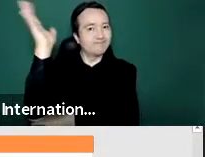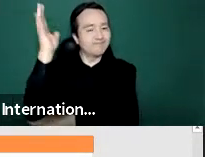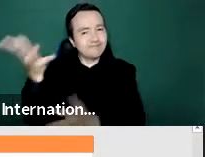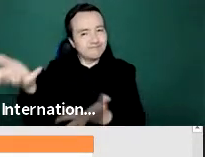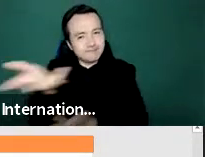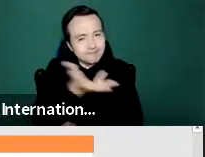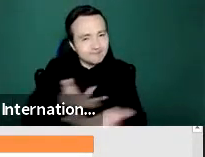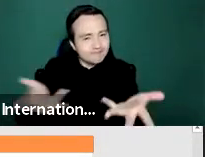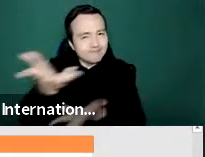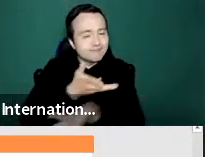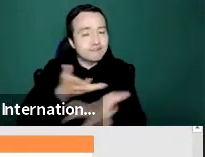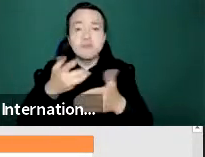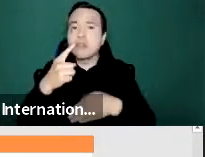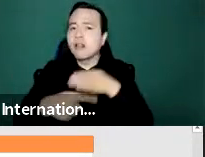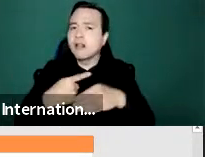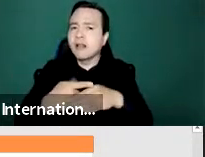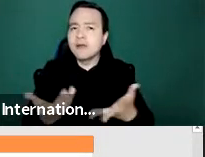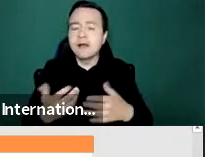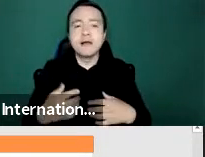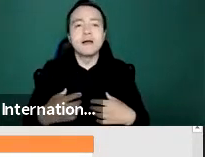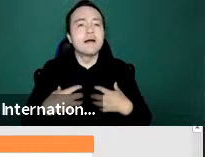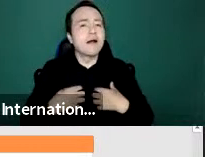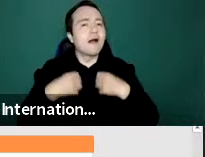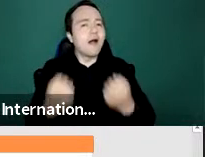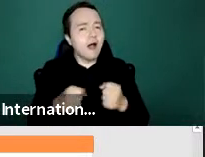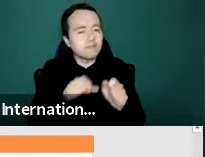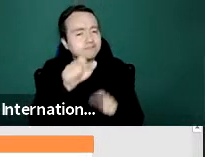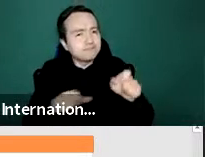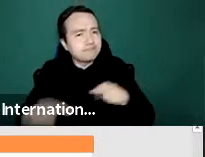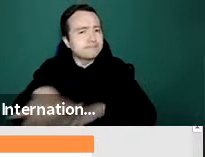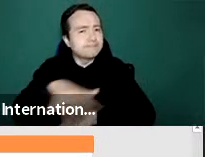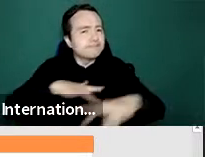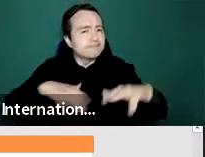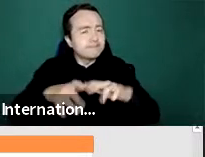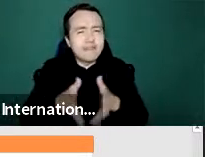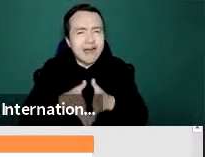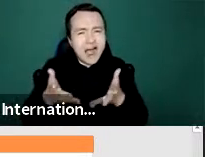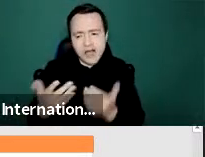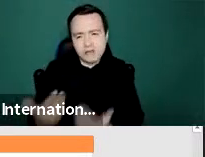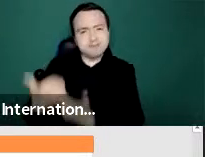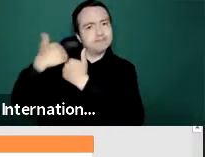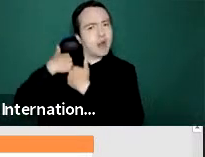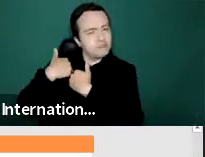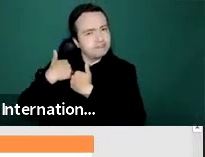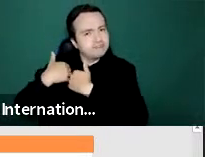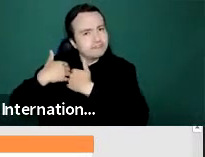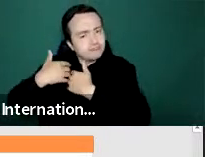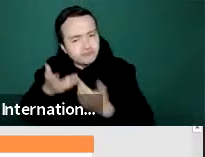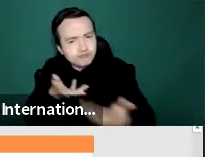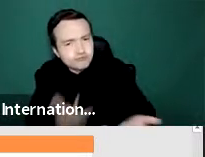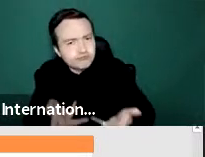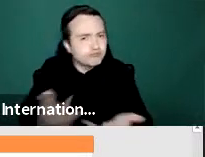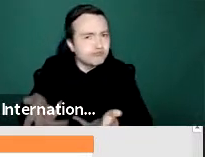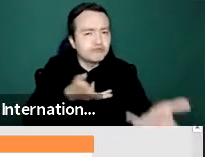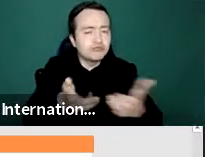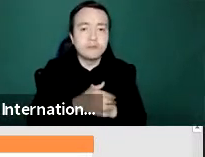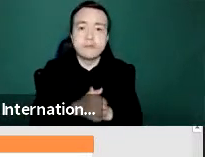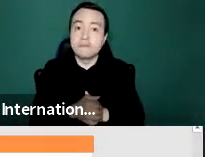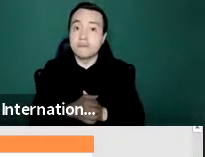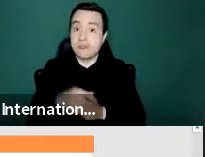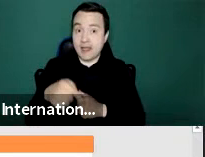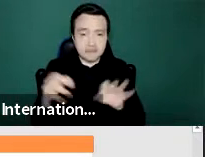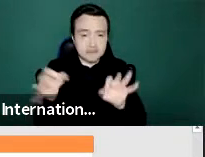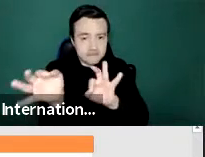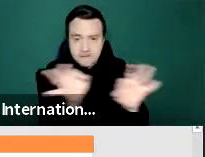series. This is a series that the organization has organized to really begin